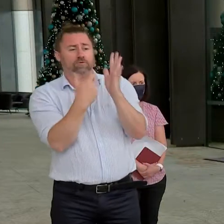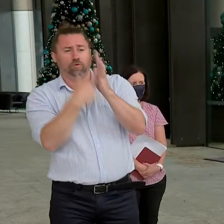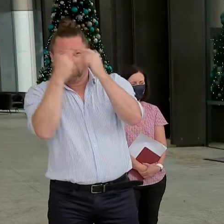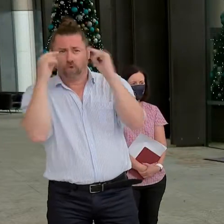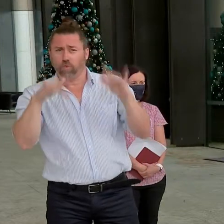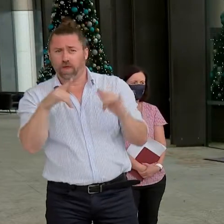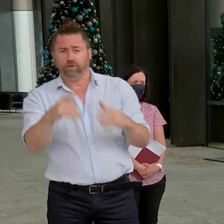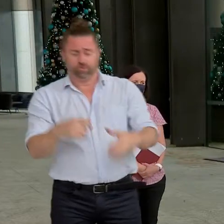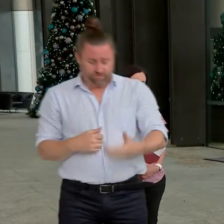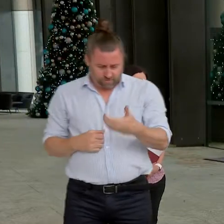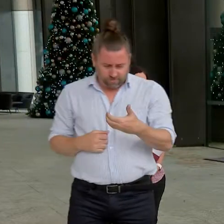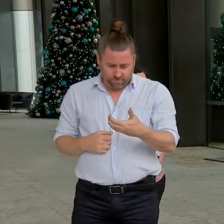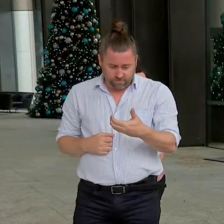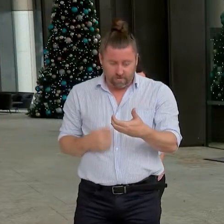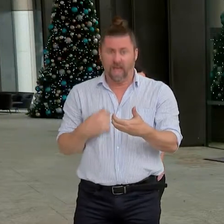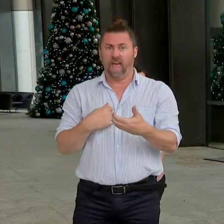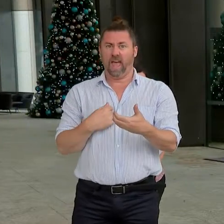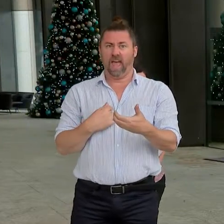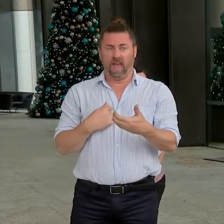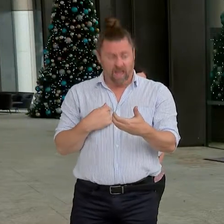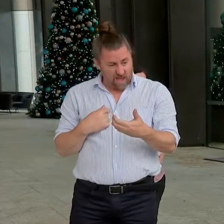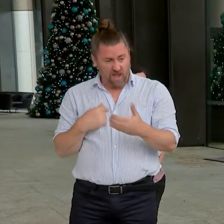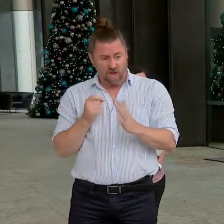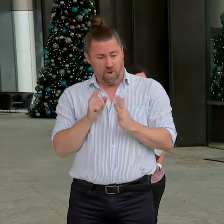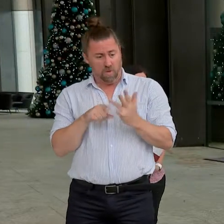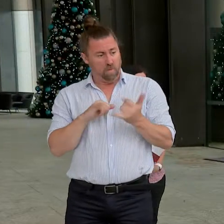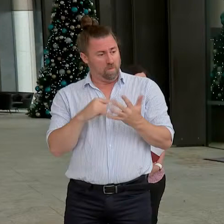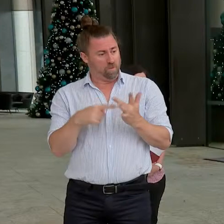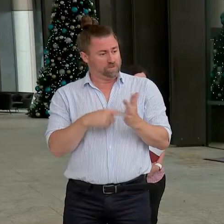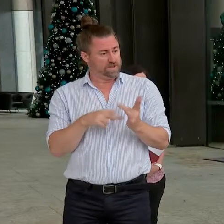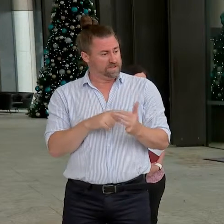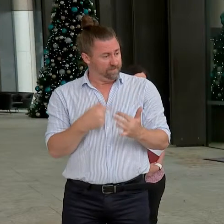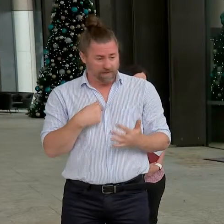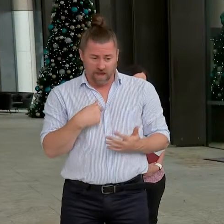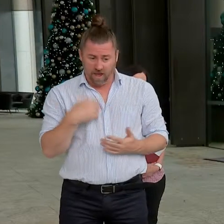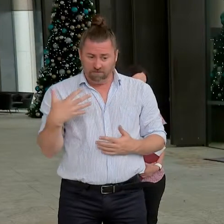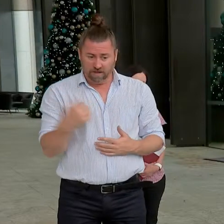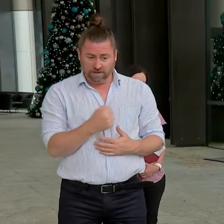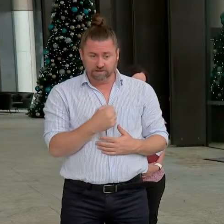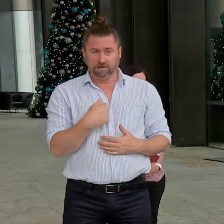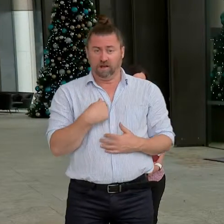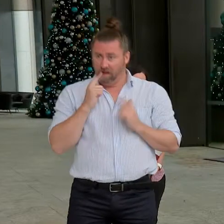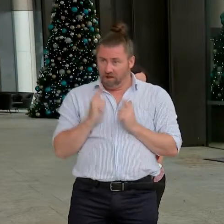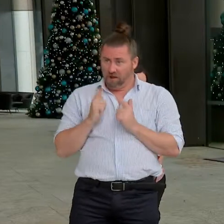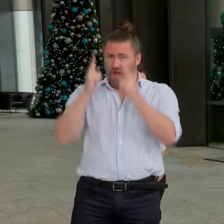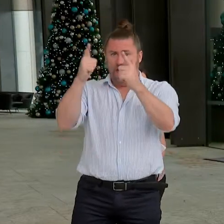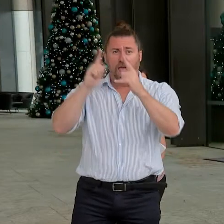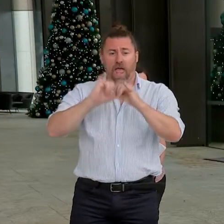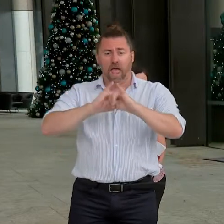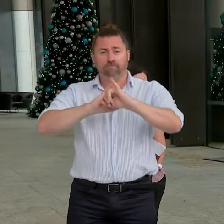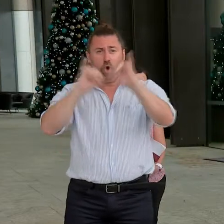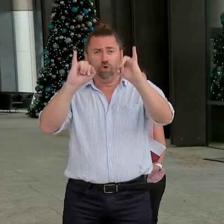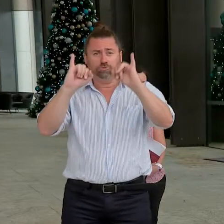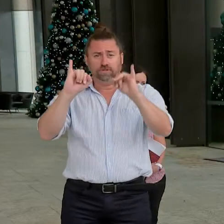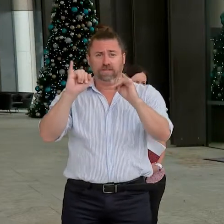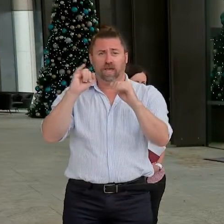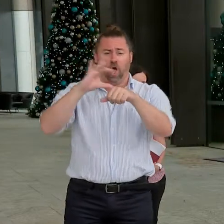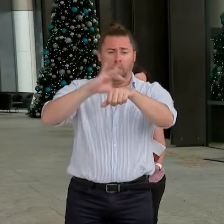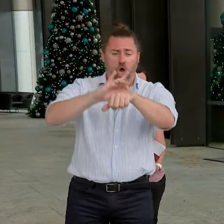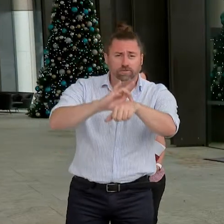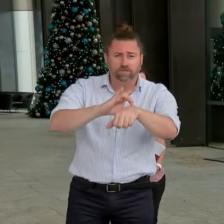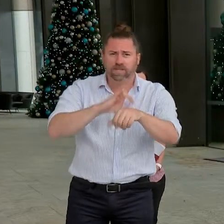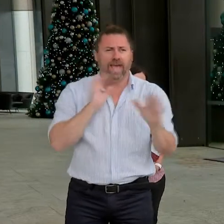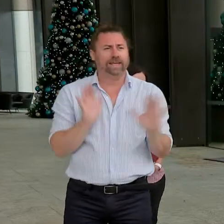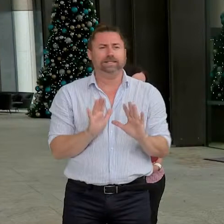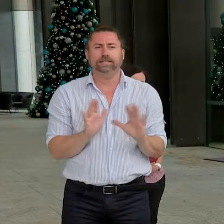get this report, some of them are going straight to the emergency department, even if they are quite well. And this is causing a little bit of a problem in some